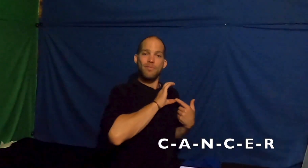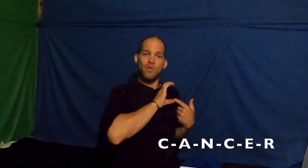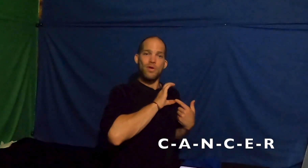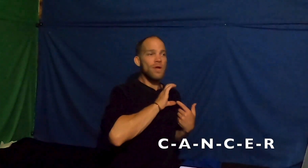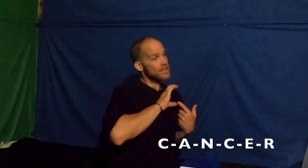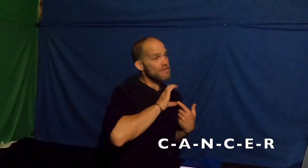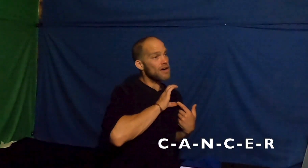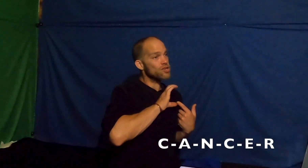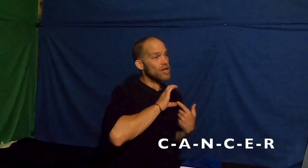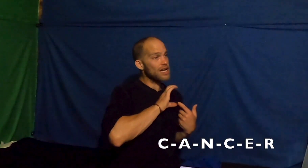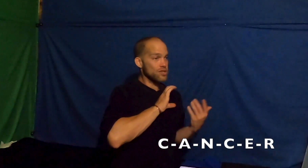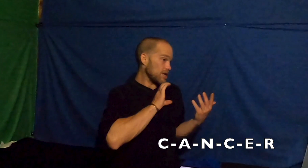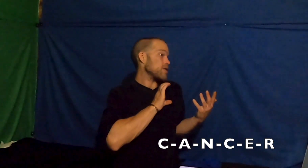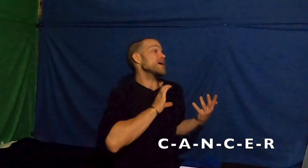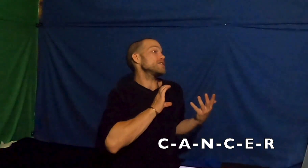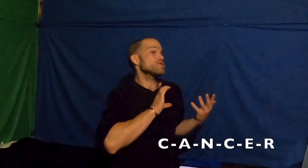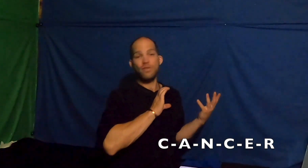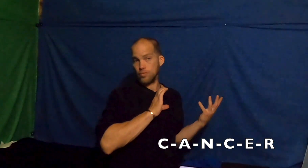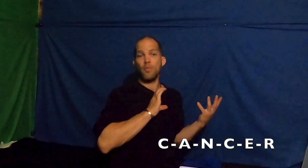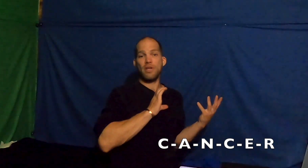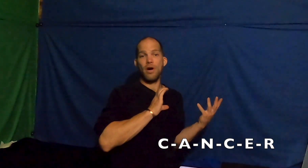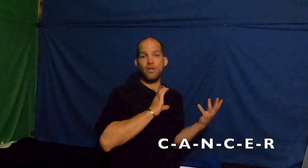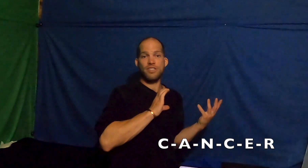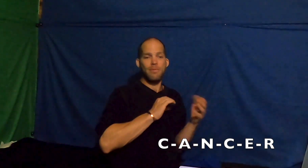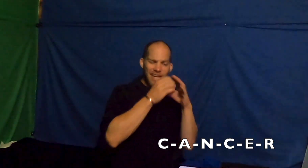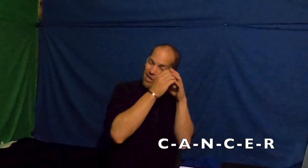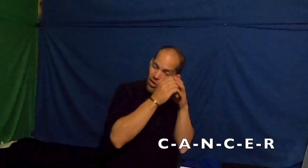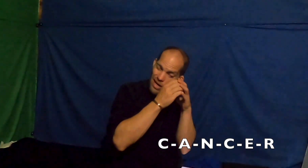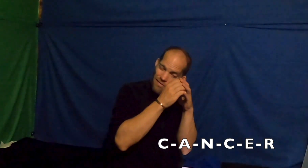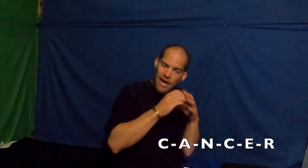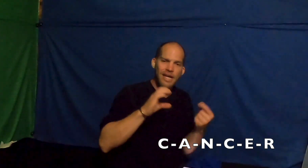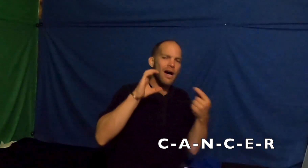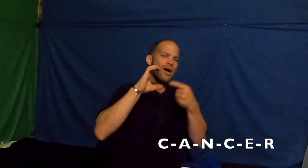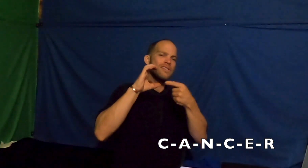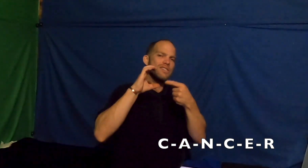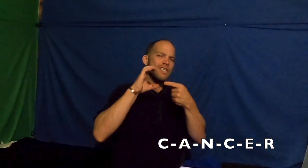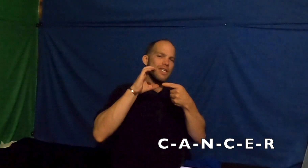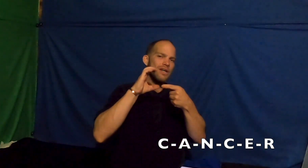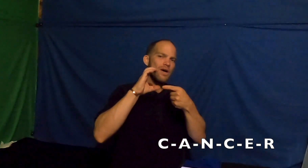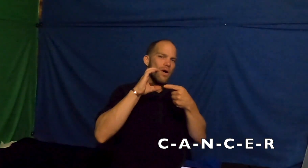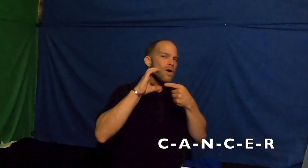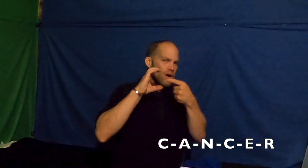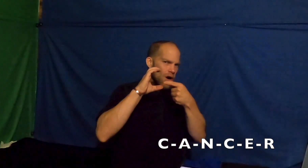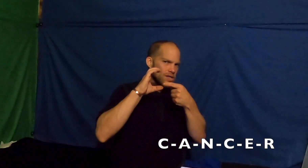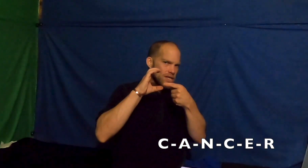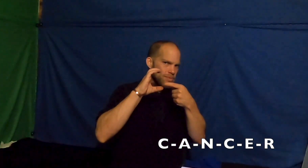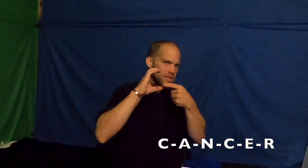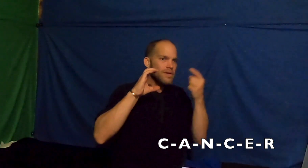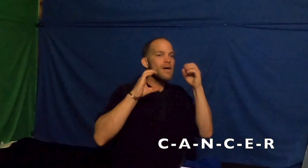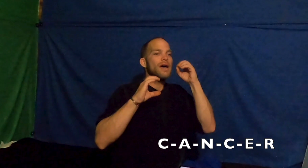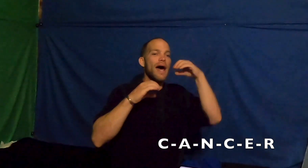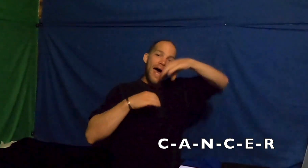with you, like they found your cancer. Now cancer is what we understand, but they had to look and find it. Unseen concept,